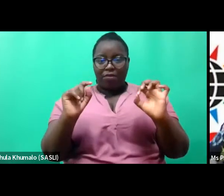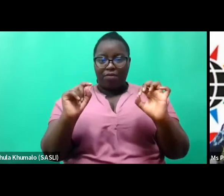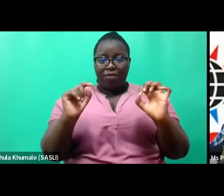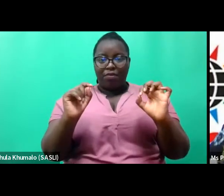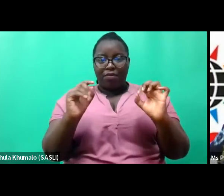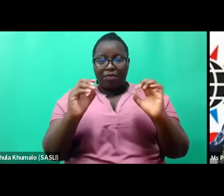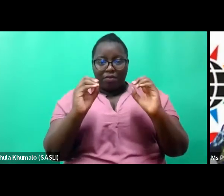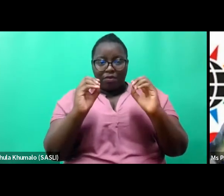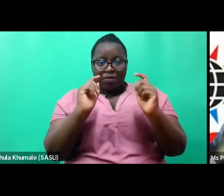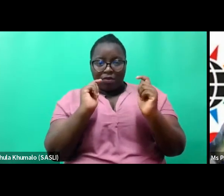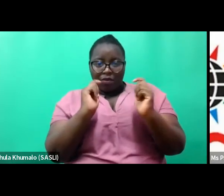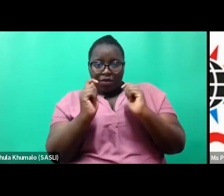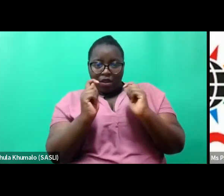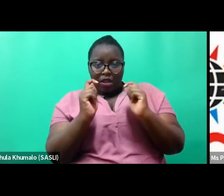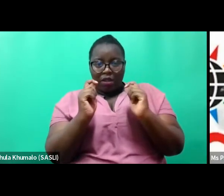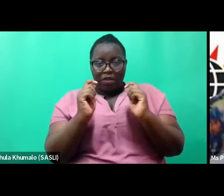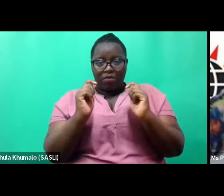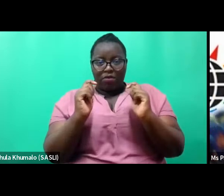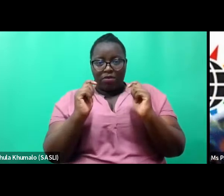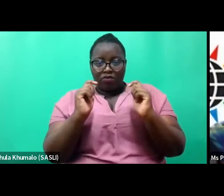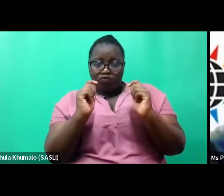it forward a little bit.